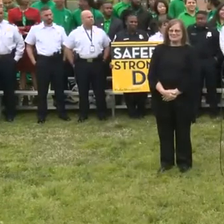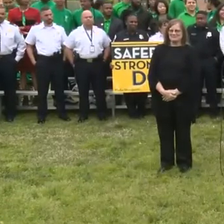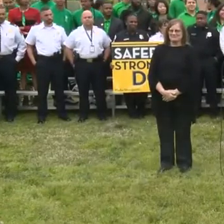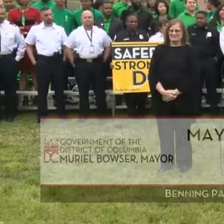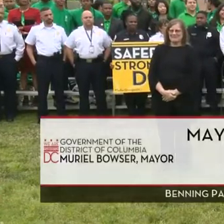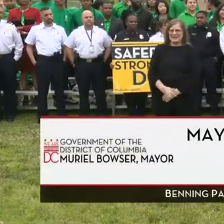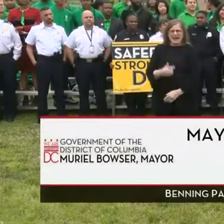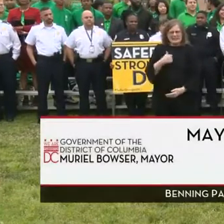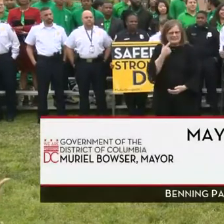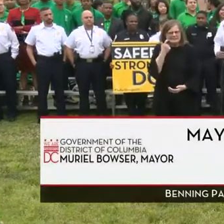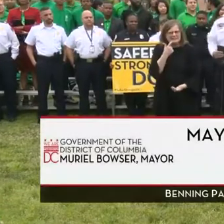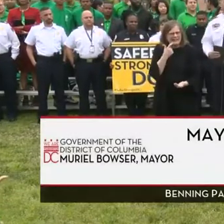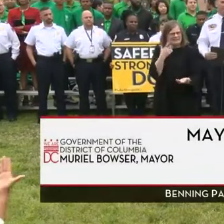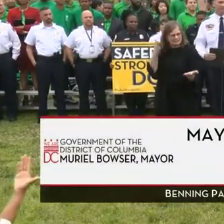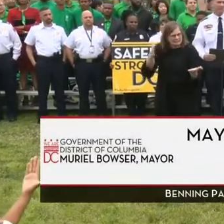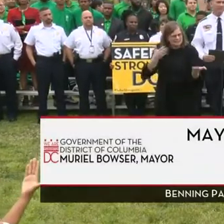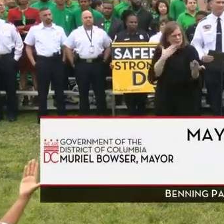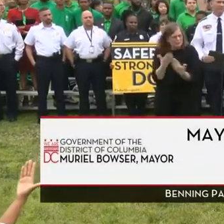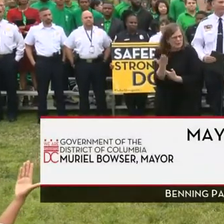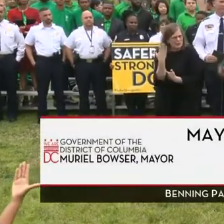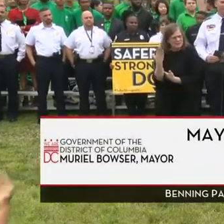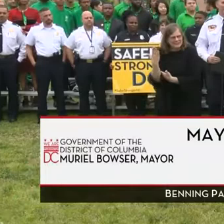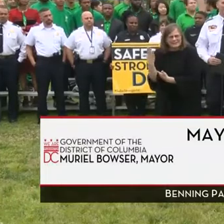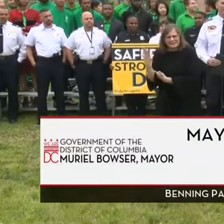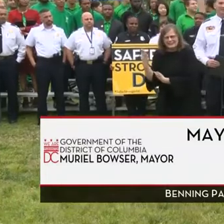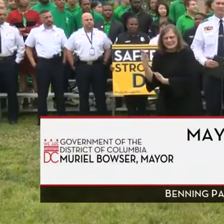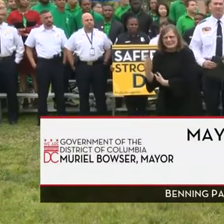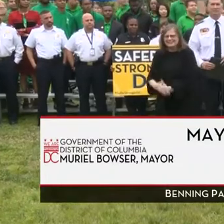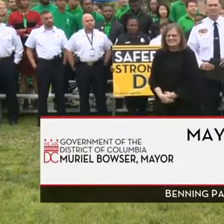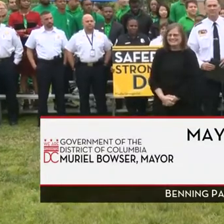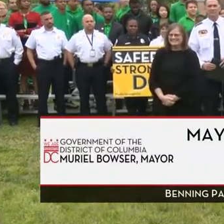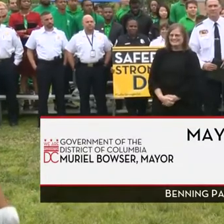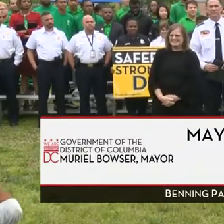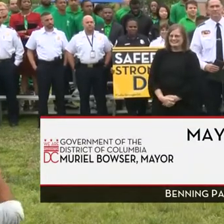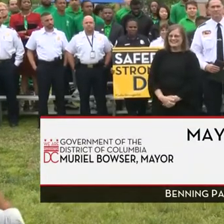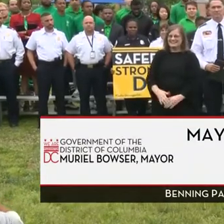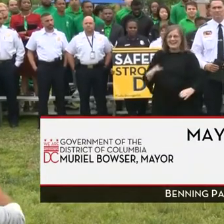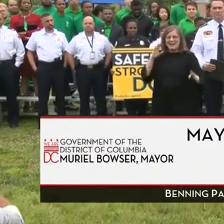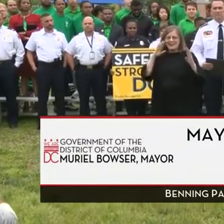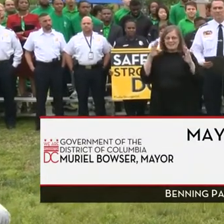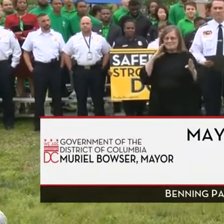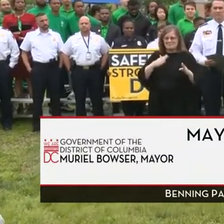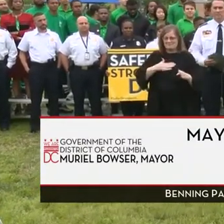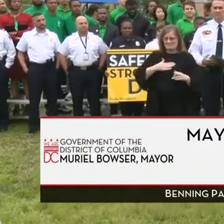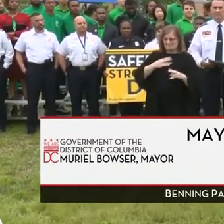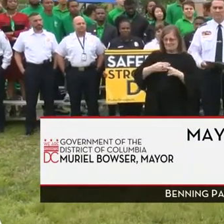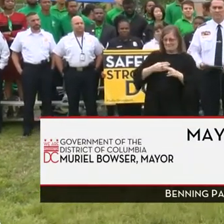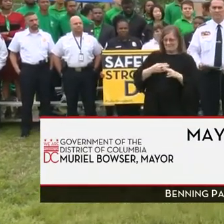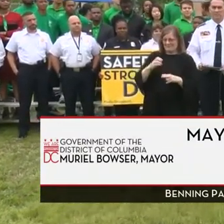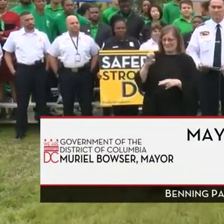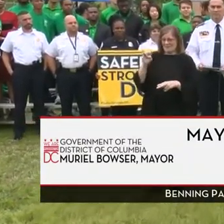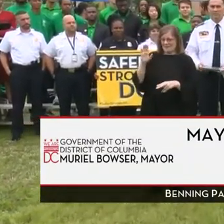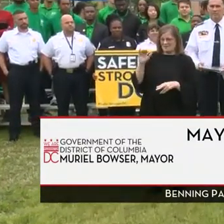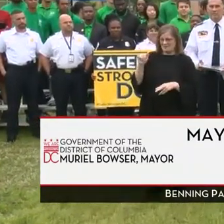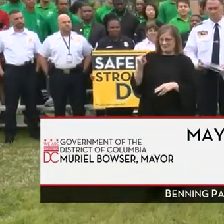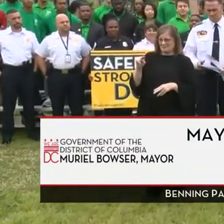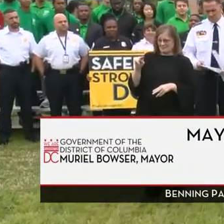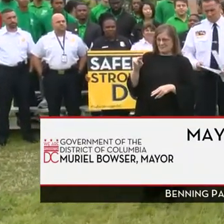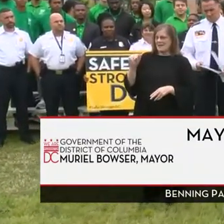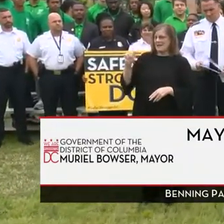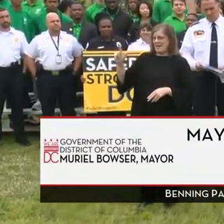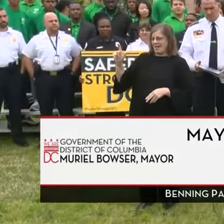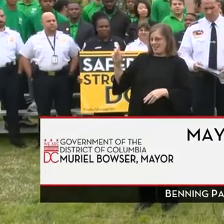I say again, good morning. Good morning. Greetings. My name is Eben A. Allen. I am the ANC Commissioner for Single